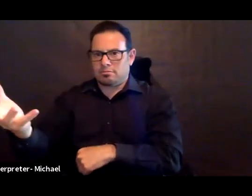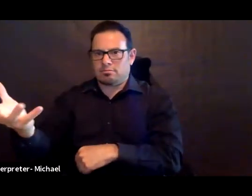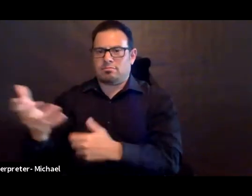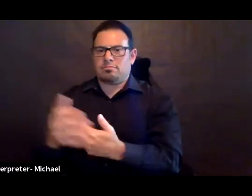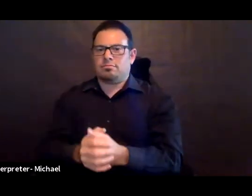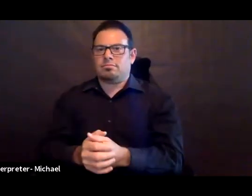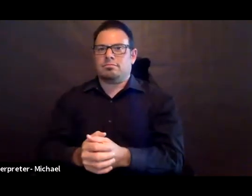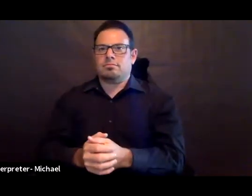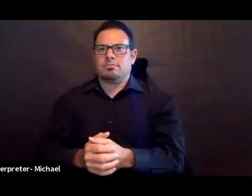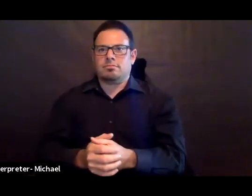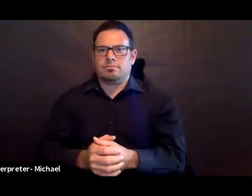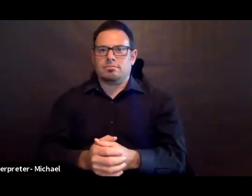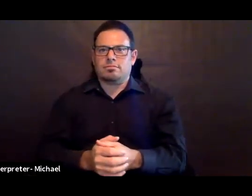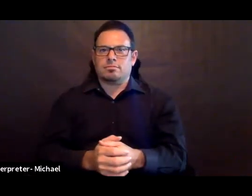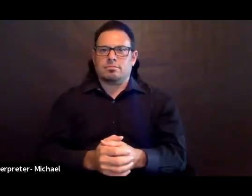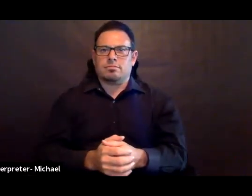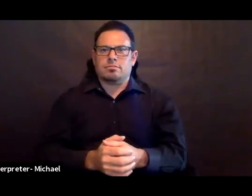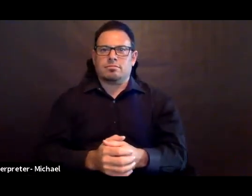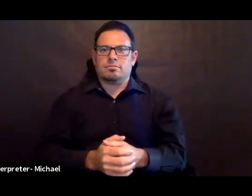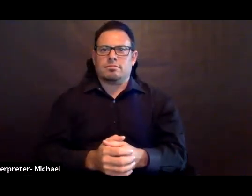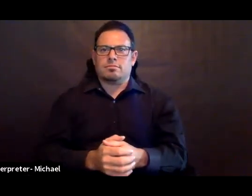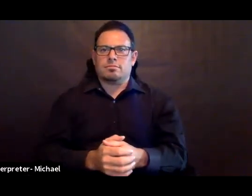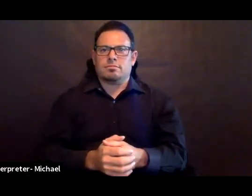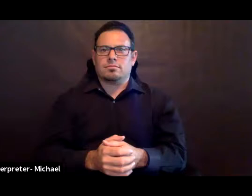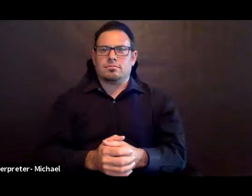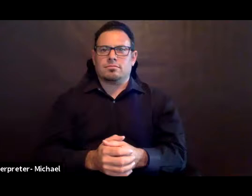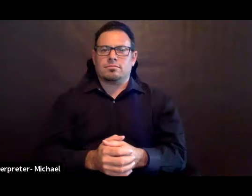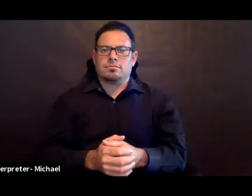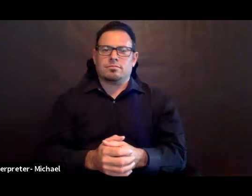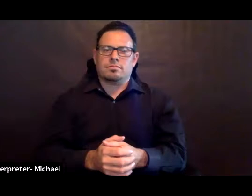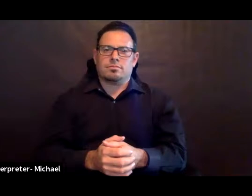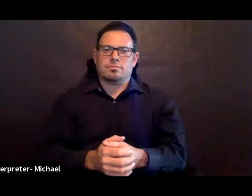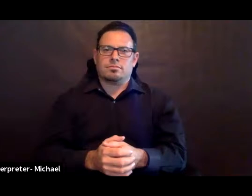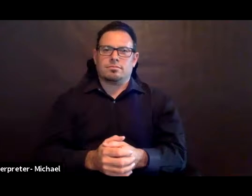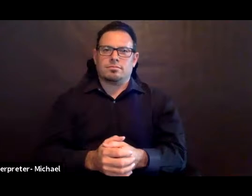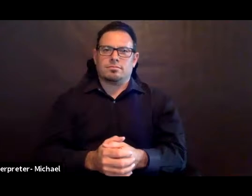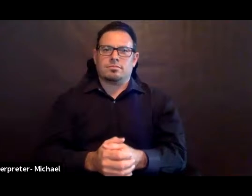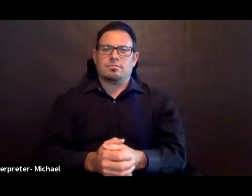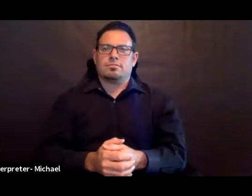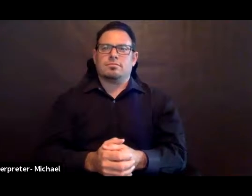community-based vaccination projects, and that will continue.